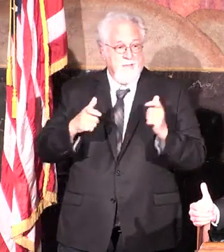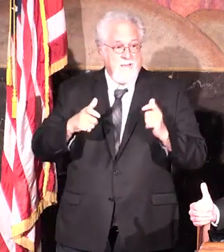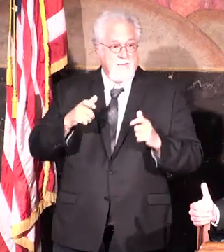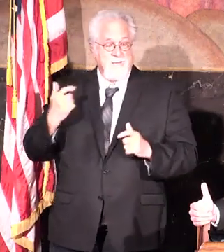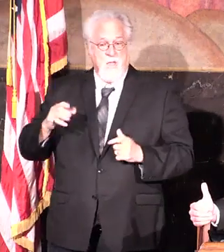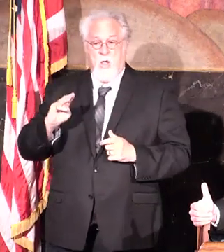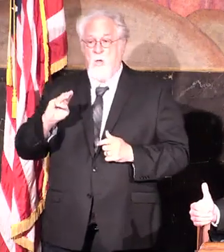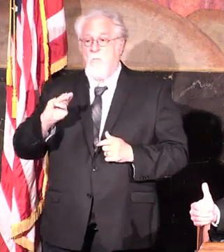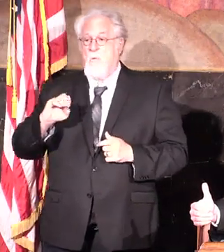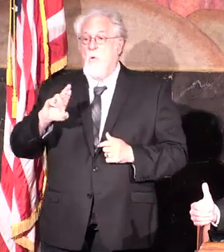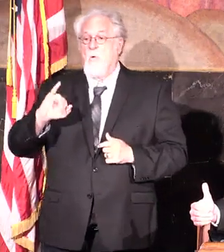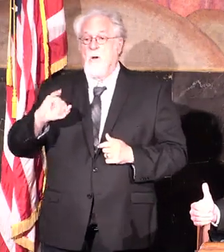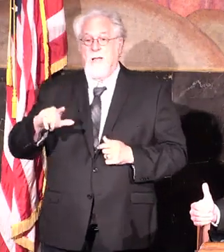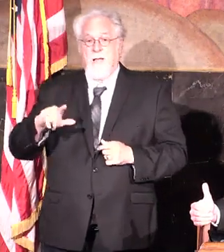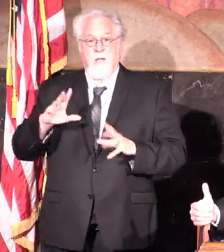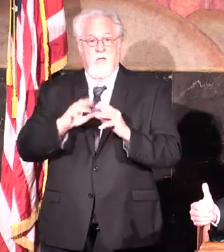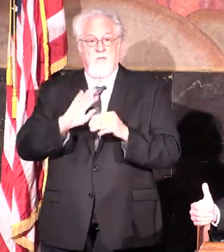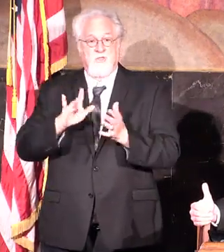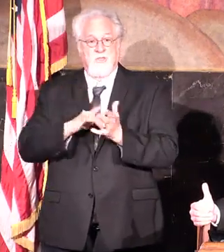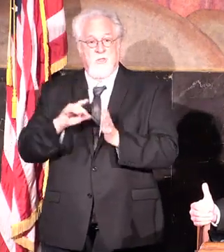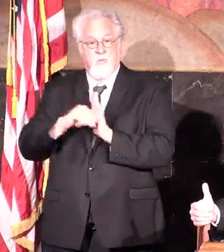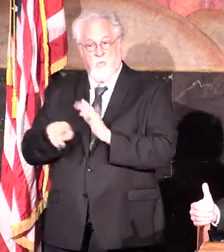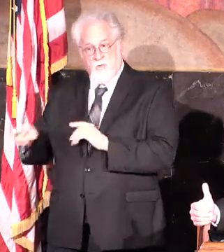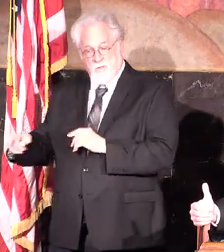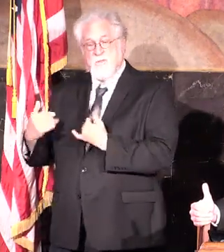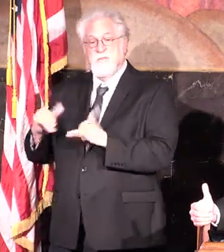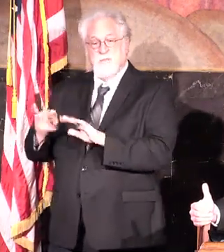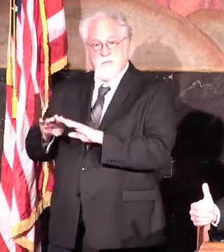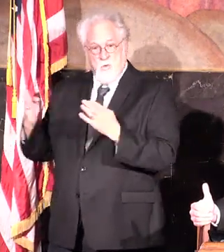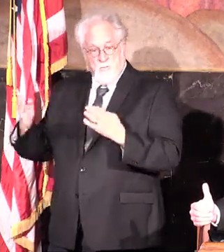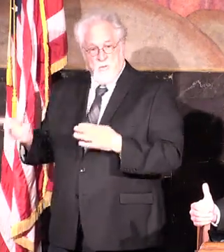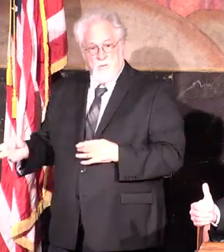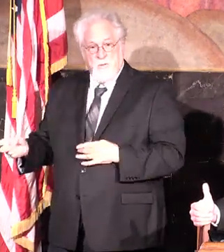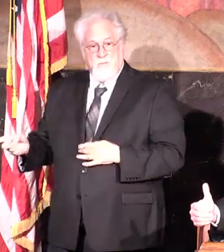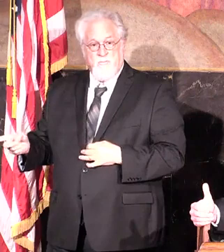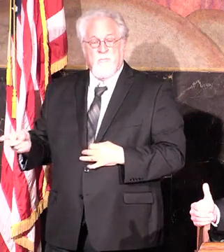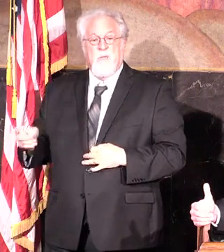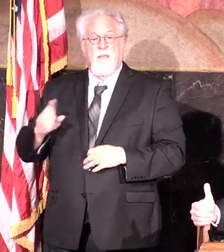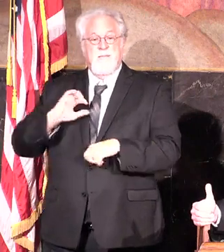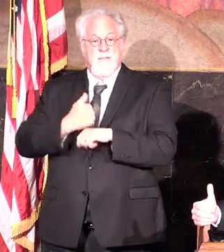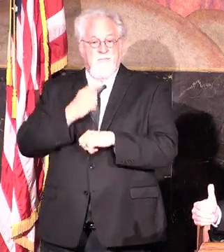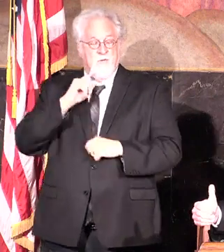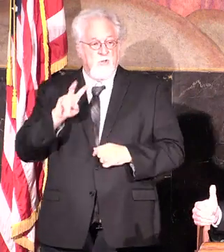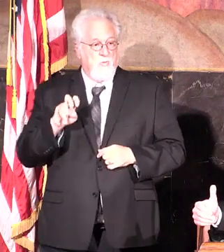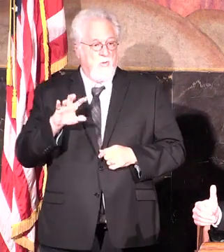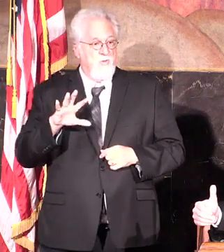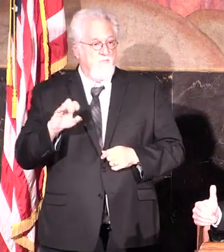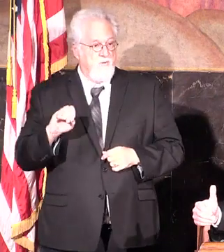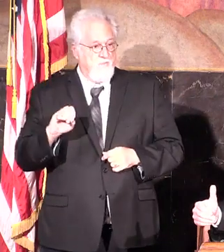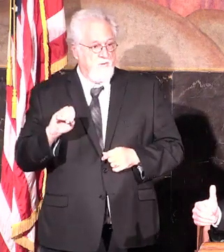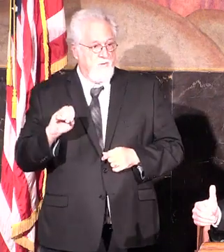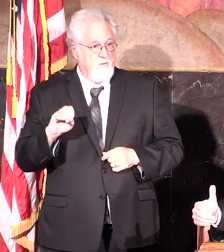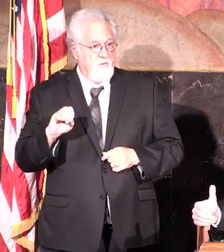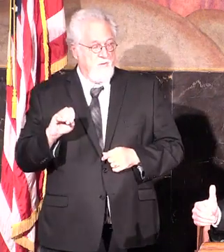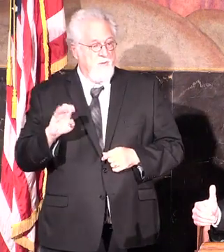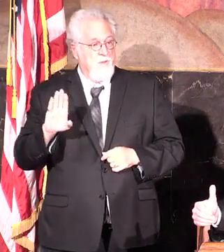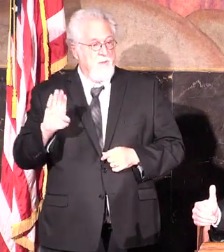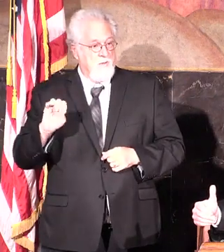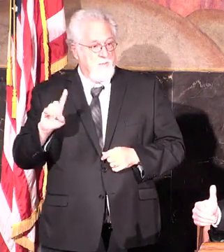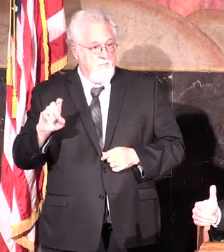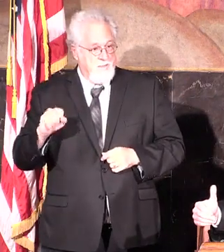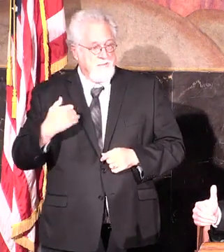at the Memorial Convention Center in New Orleans. It remains operational. It is set up for 250 beds currently. There